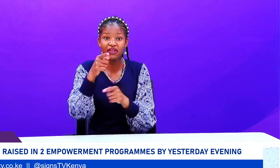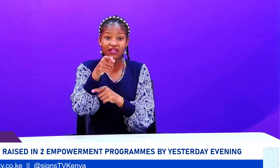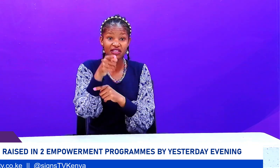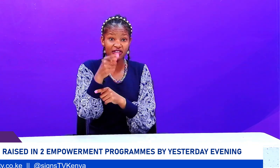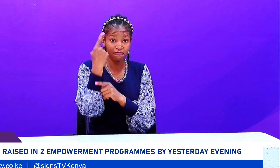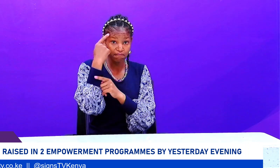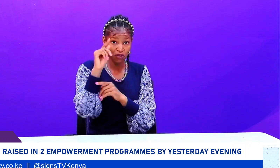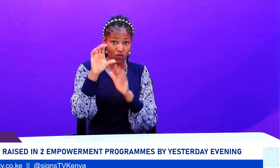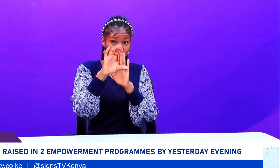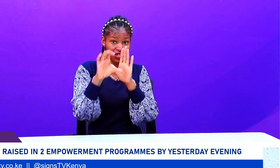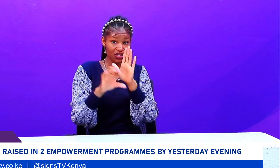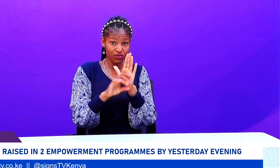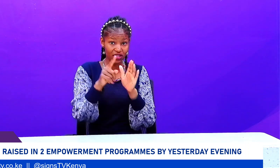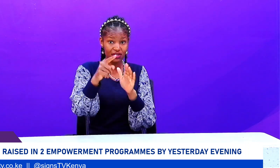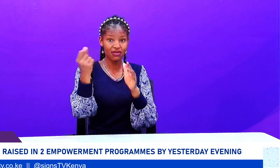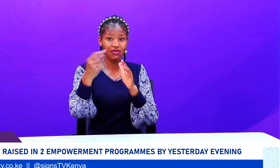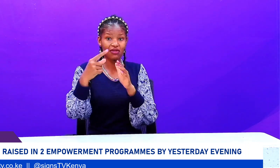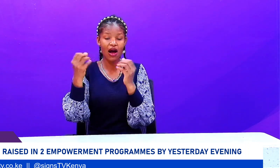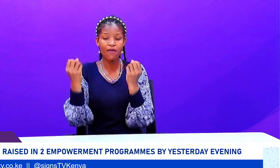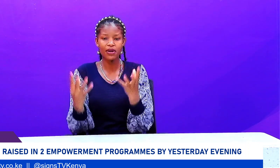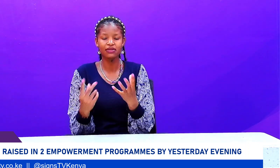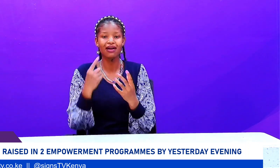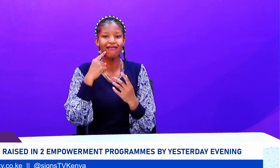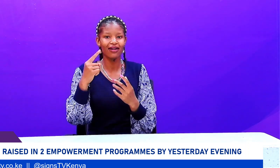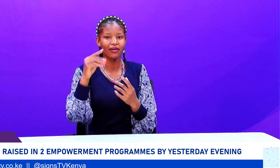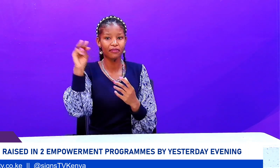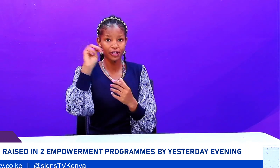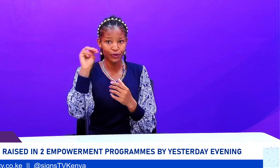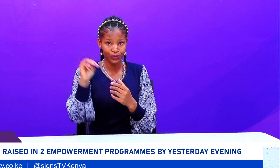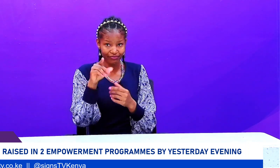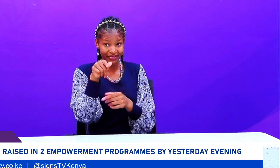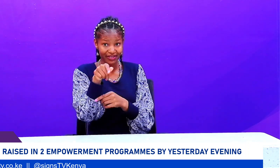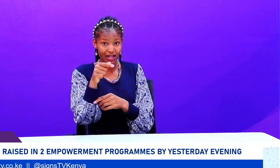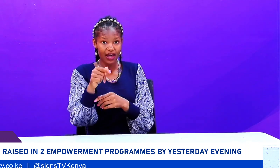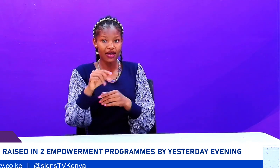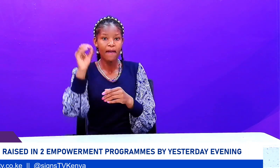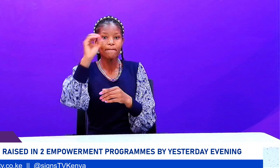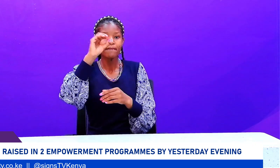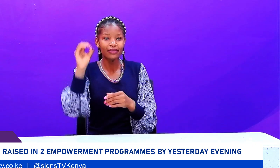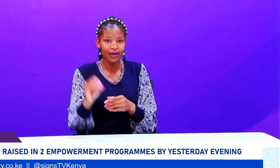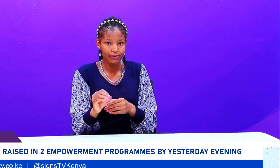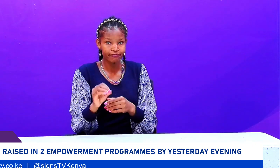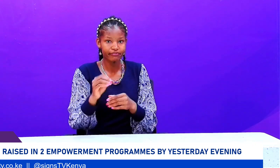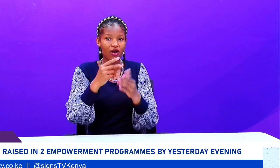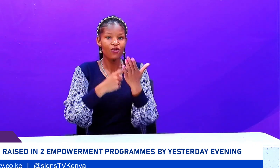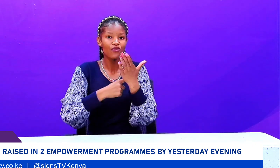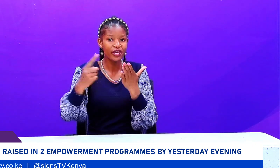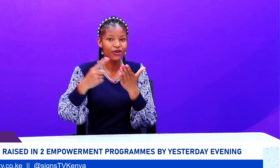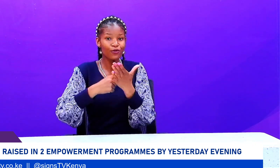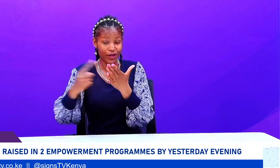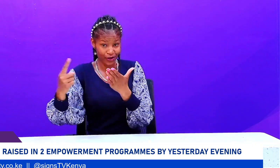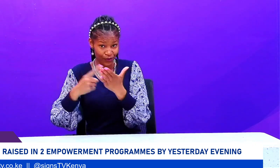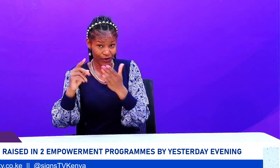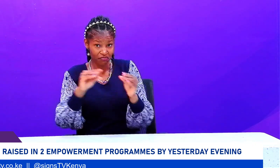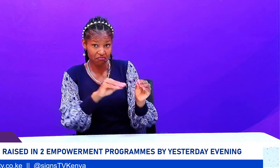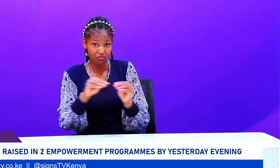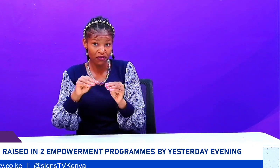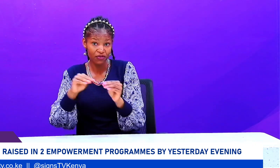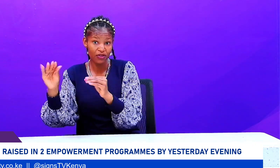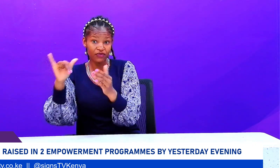contributes almost 100 million shillings per week, a move that has raised more suspicion and disbelief